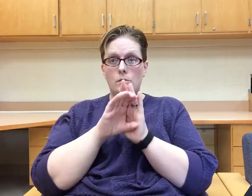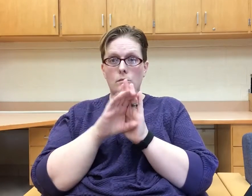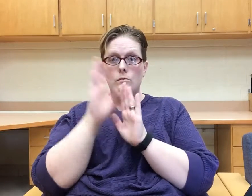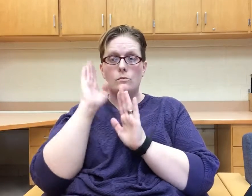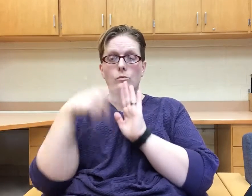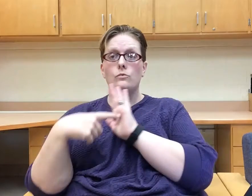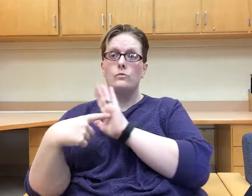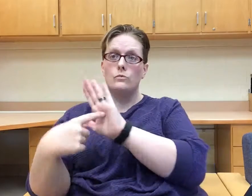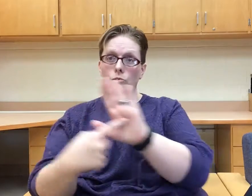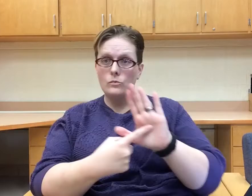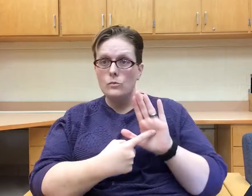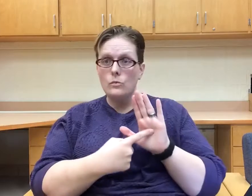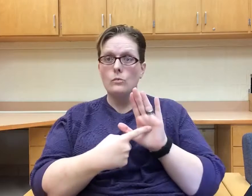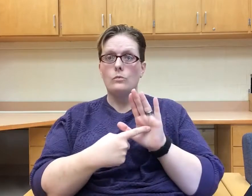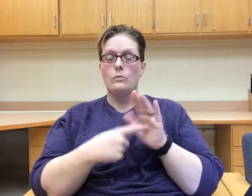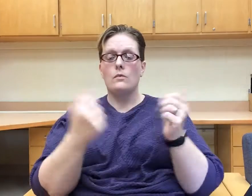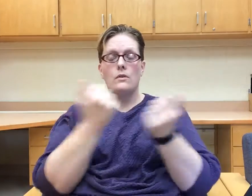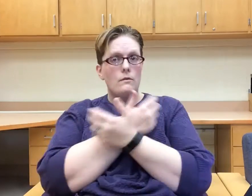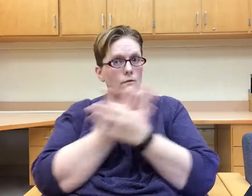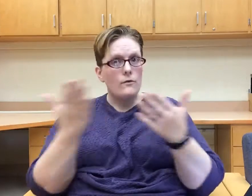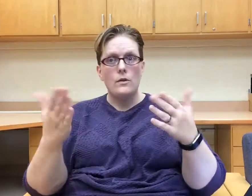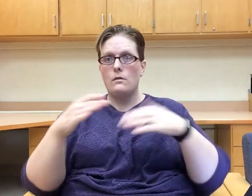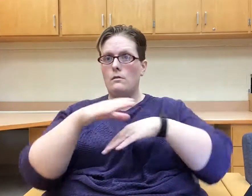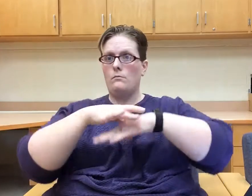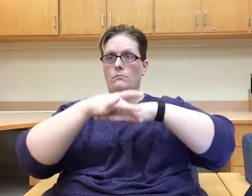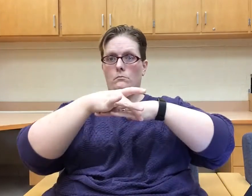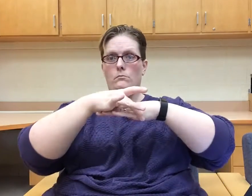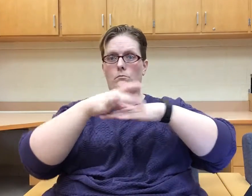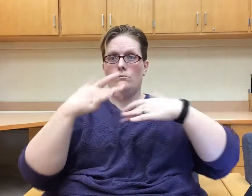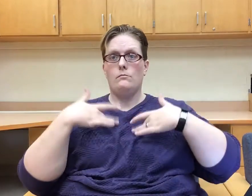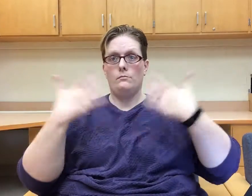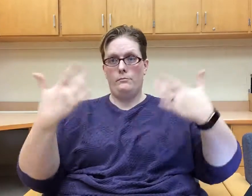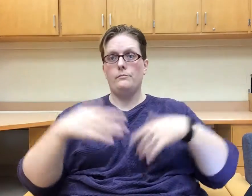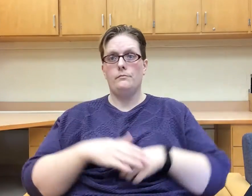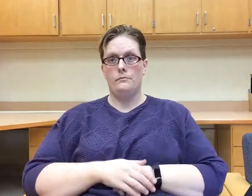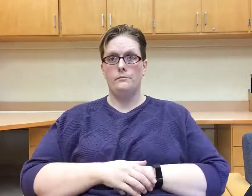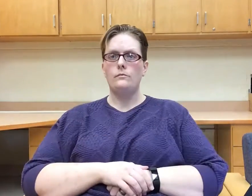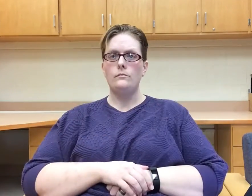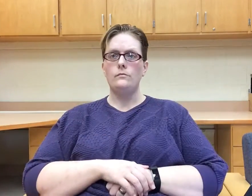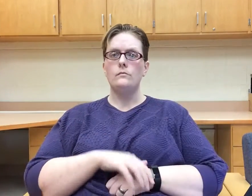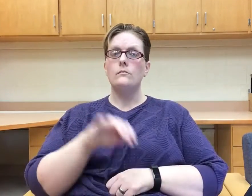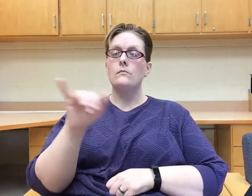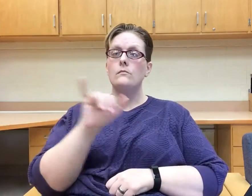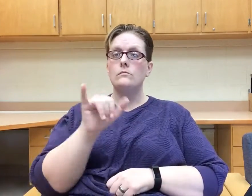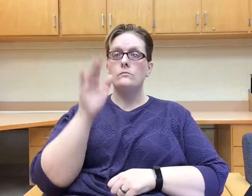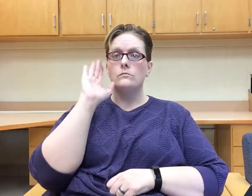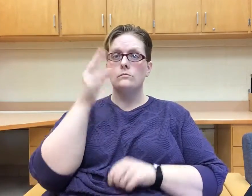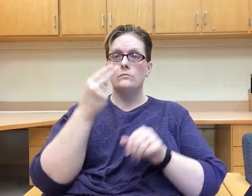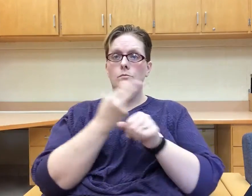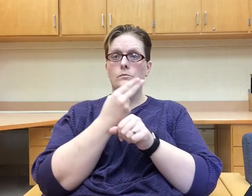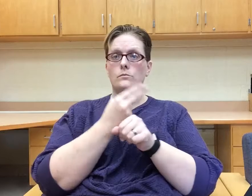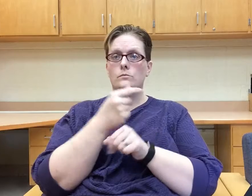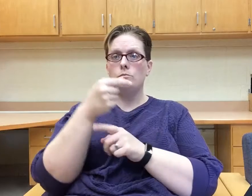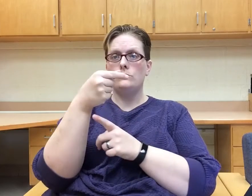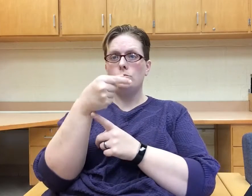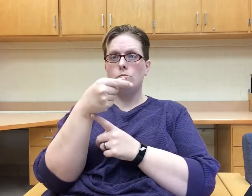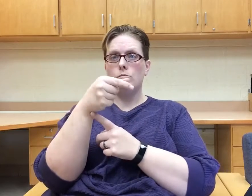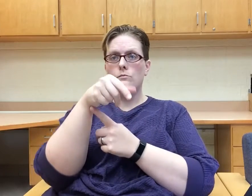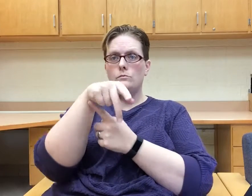It's a special picture that shows them not just what's happening on the surface, but also what's under it. And then